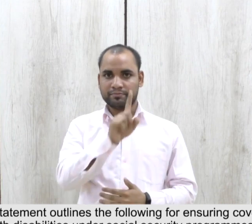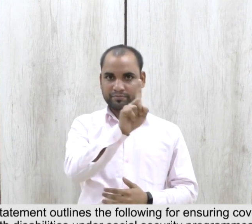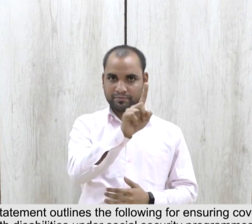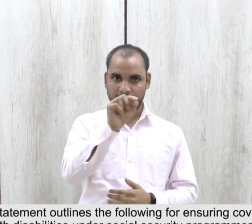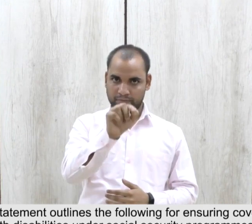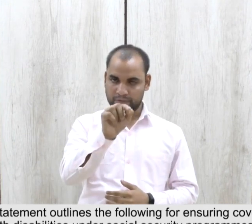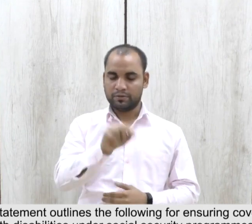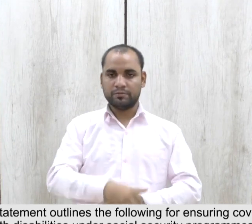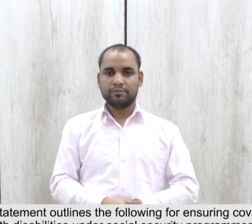program.